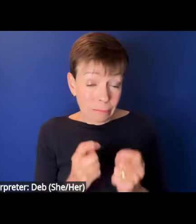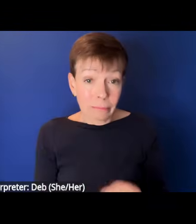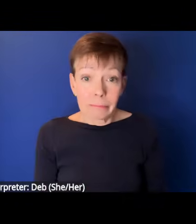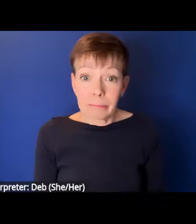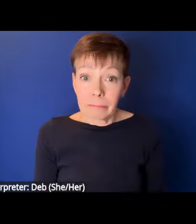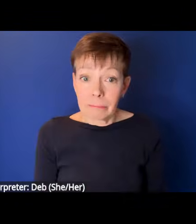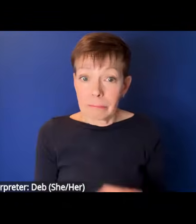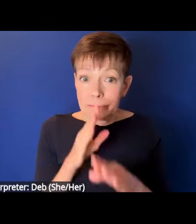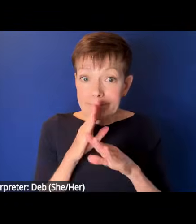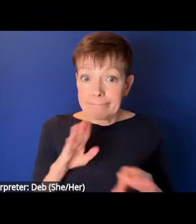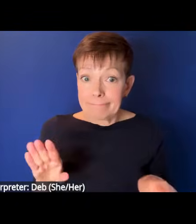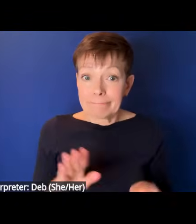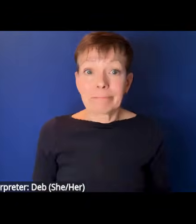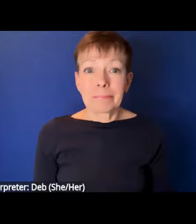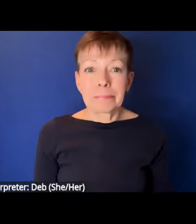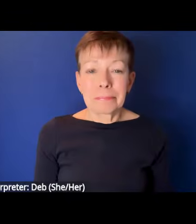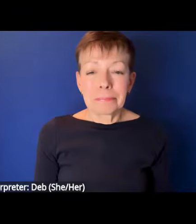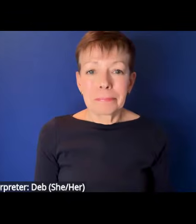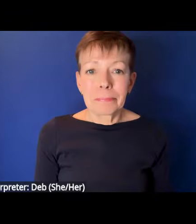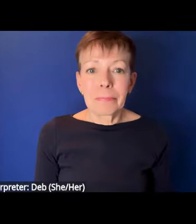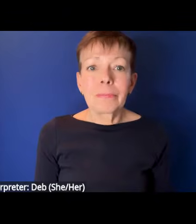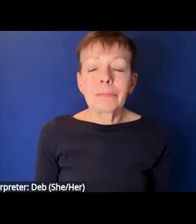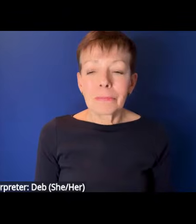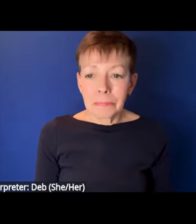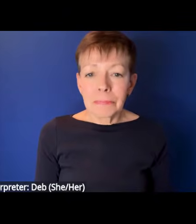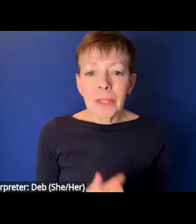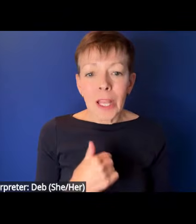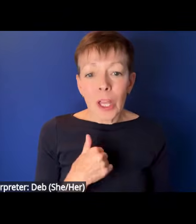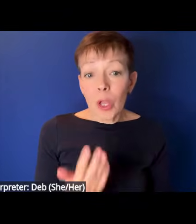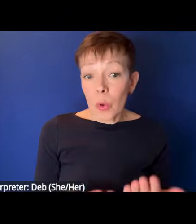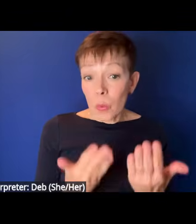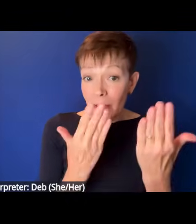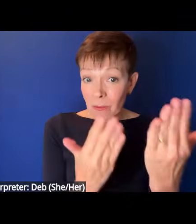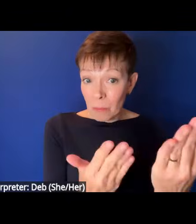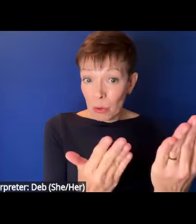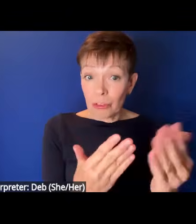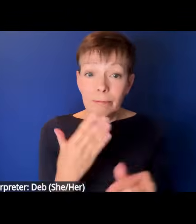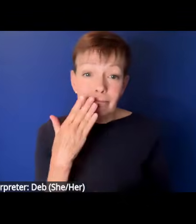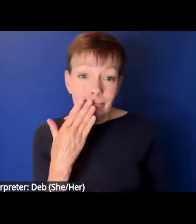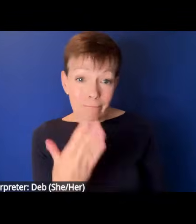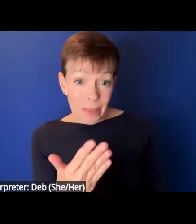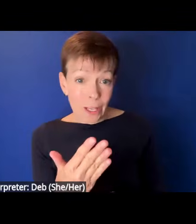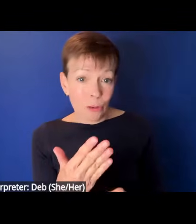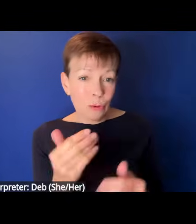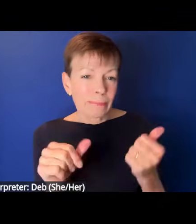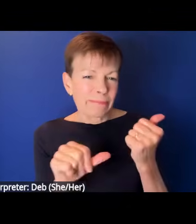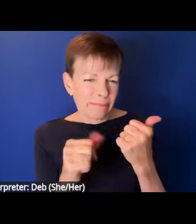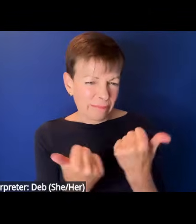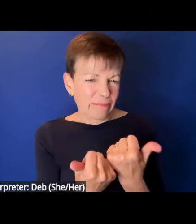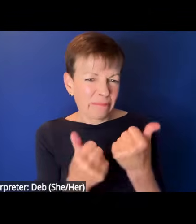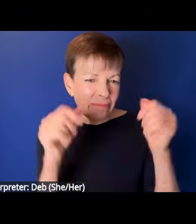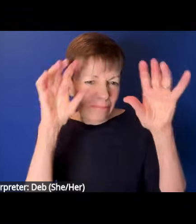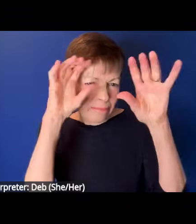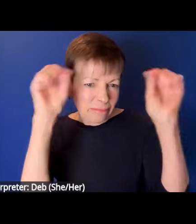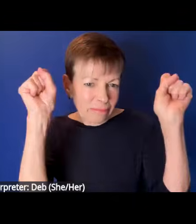Okay. So we have a recommended motion. Thank you, Associate Superintendent, for that